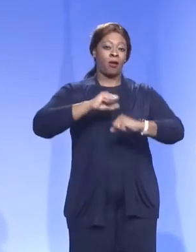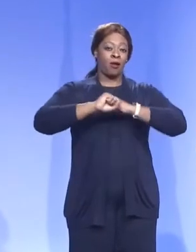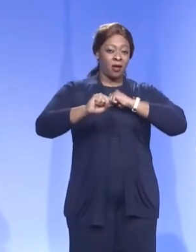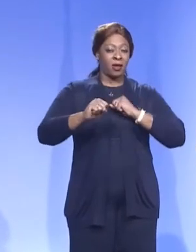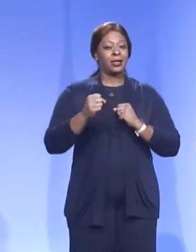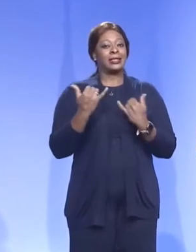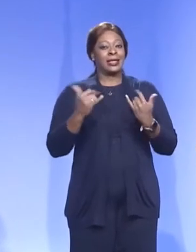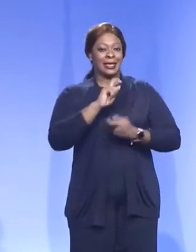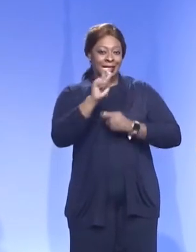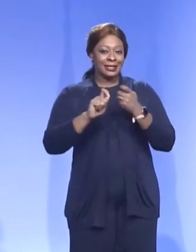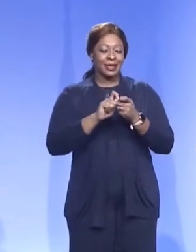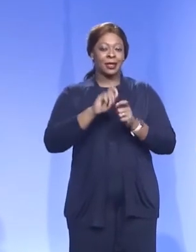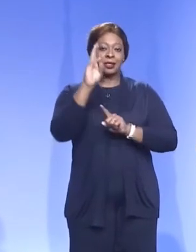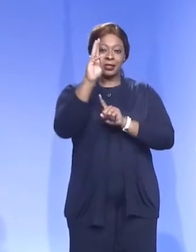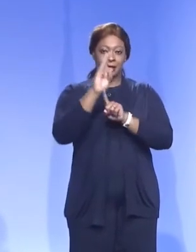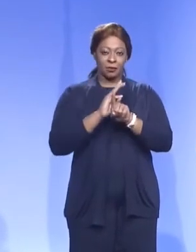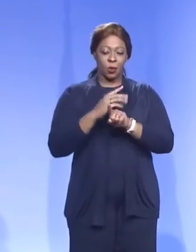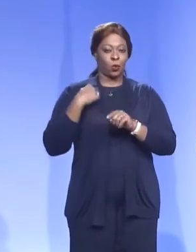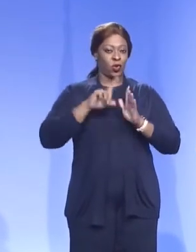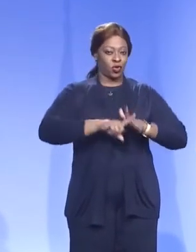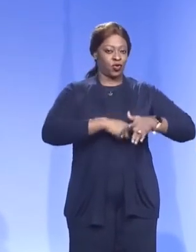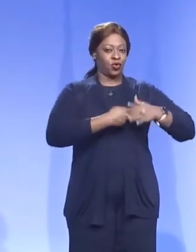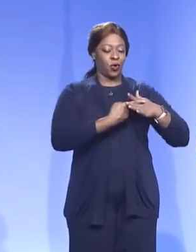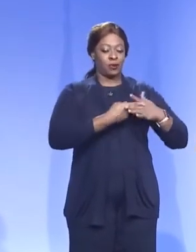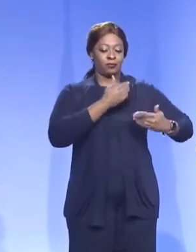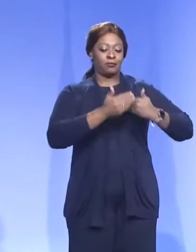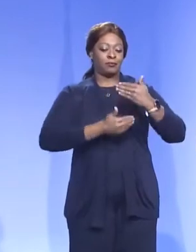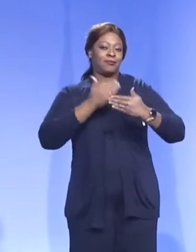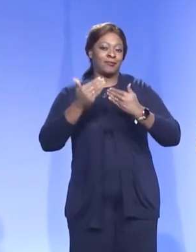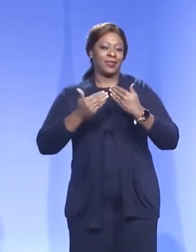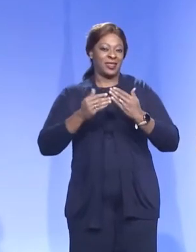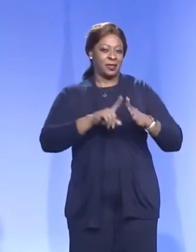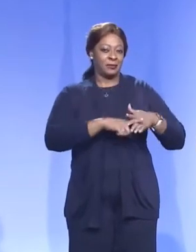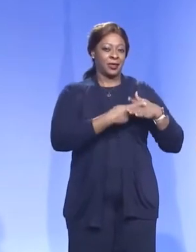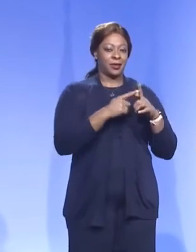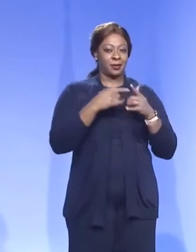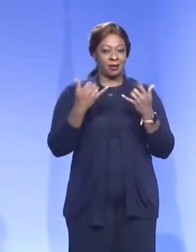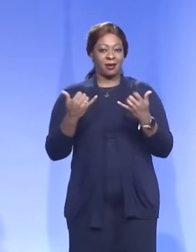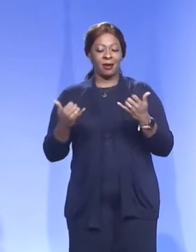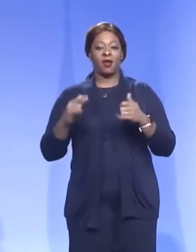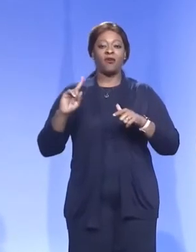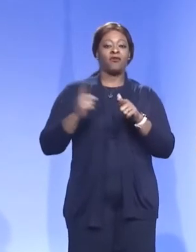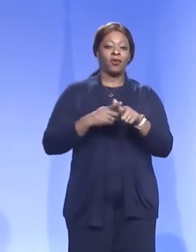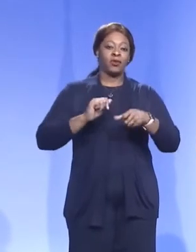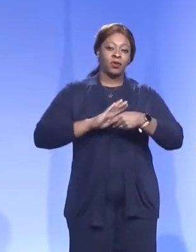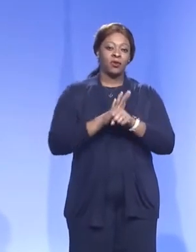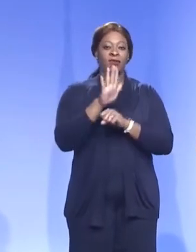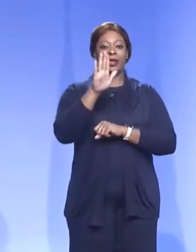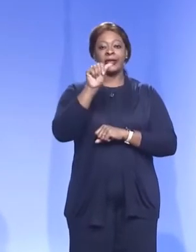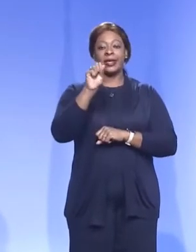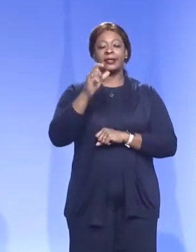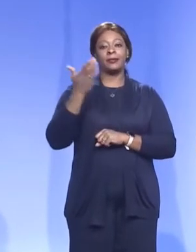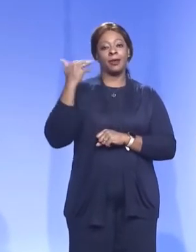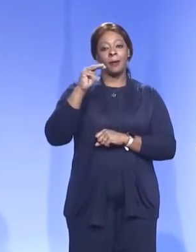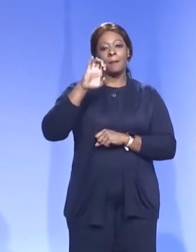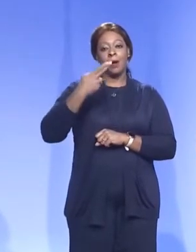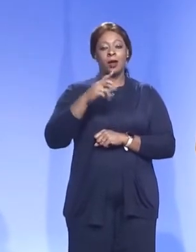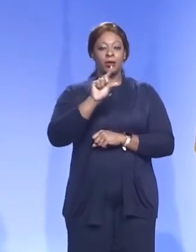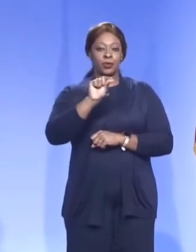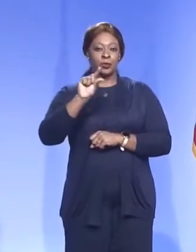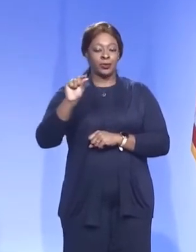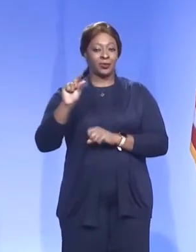represents exactly 6 months since we began this journey together. We had our first case of COVID-19 back in March of 2020,